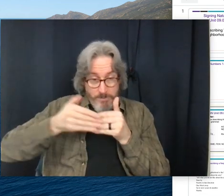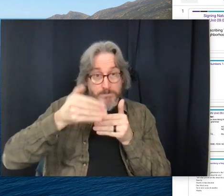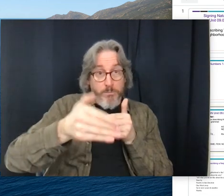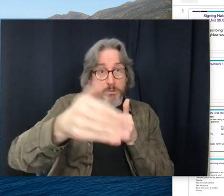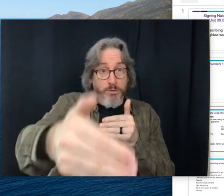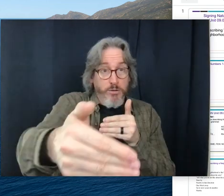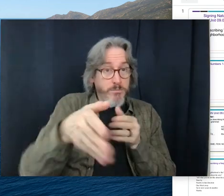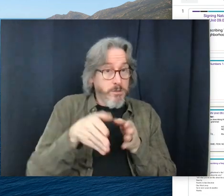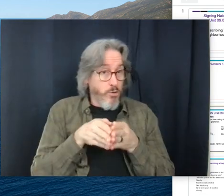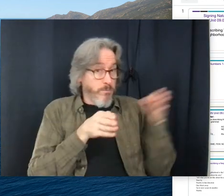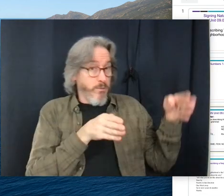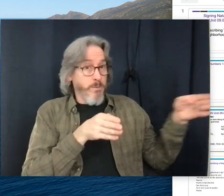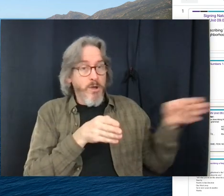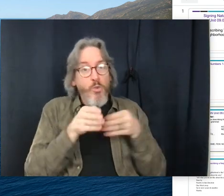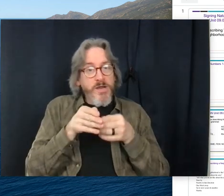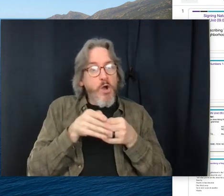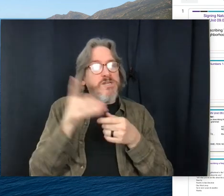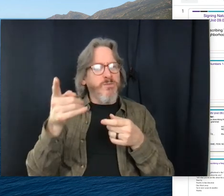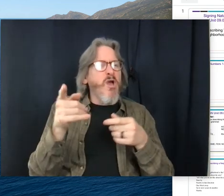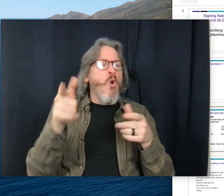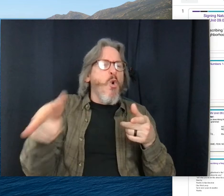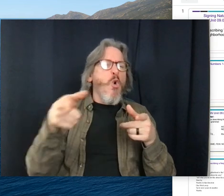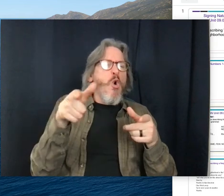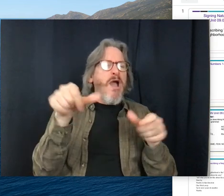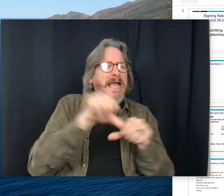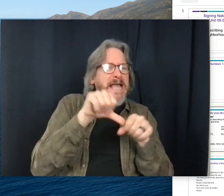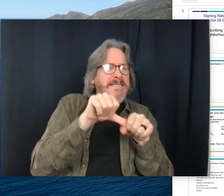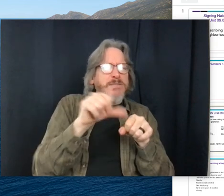So we boom, boom, boom, boom, boom. We know it's